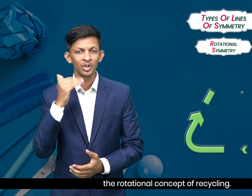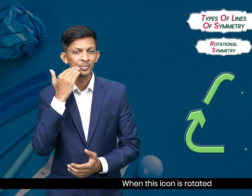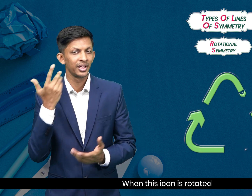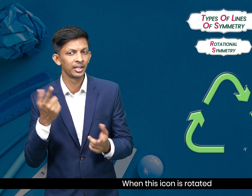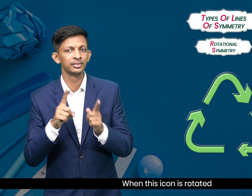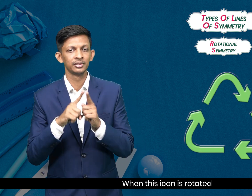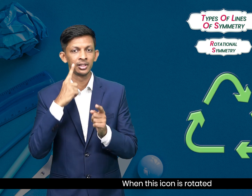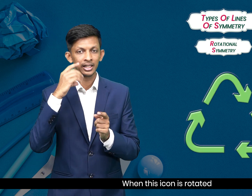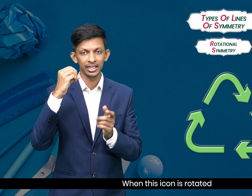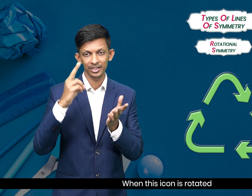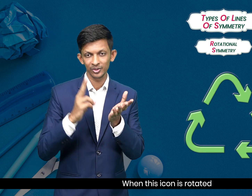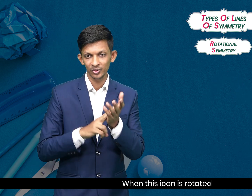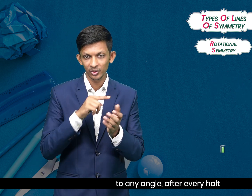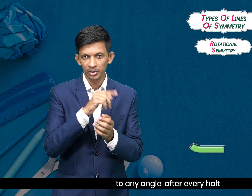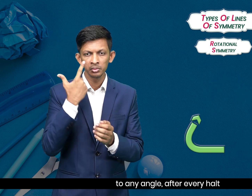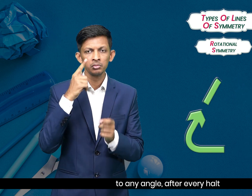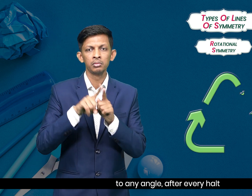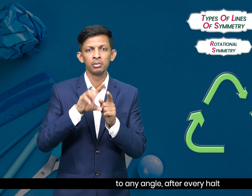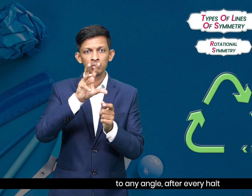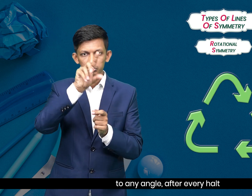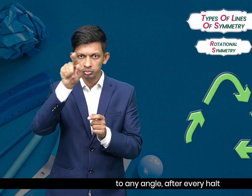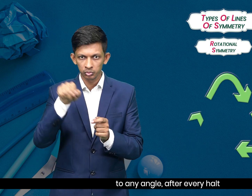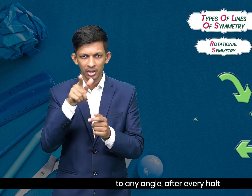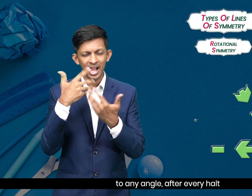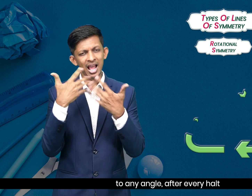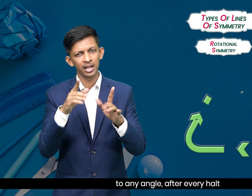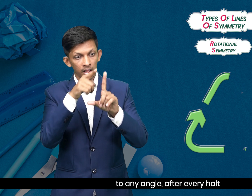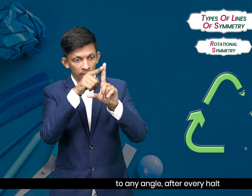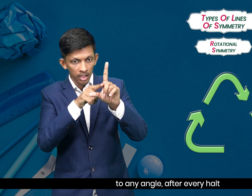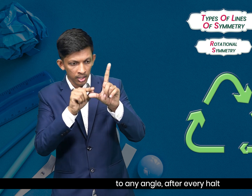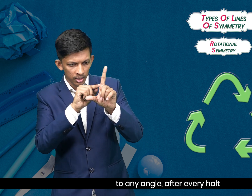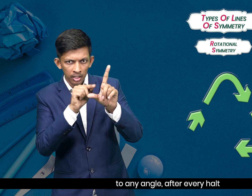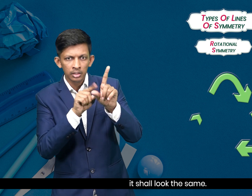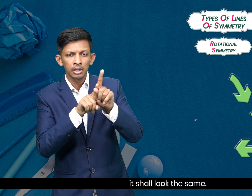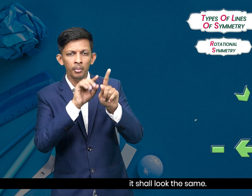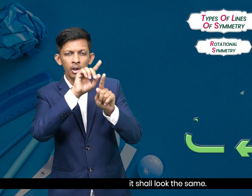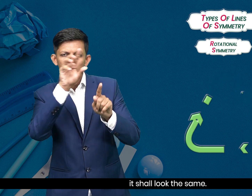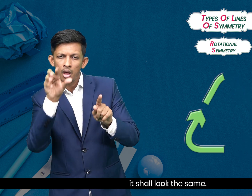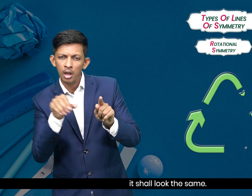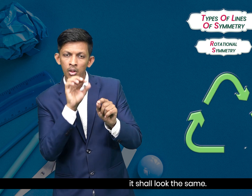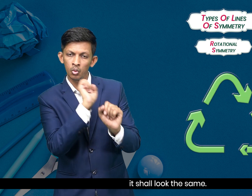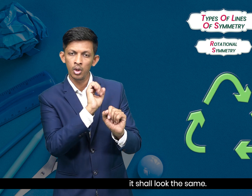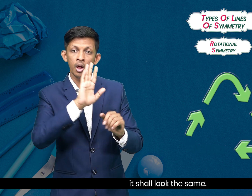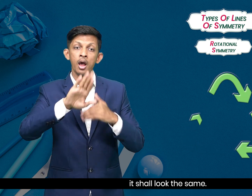When this icon is rotated to any angle, after every halt, it shall look the same.